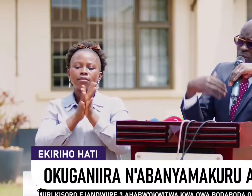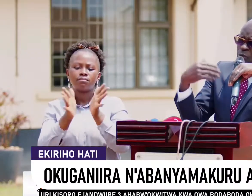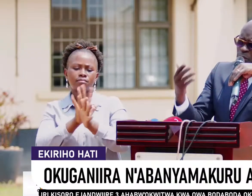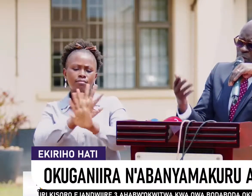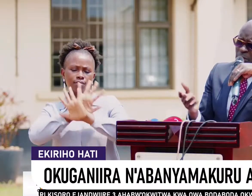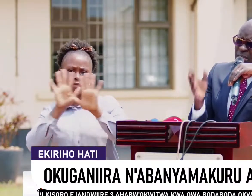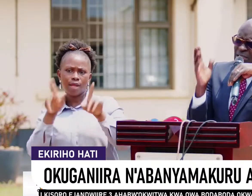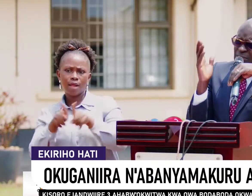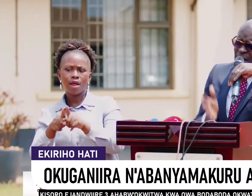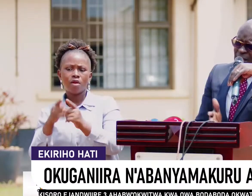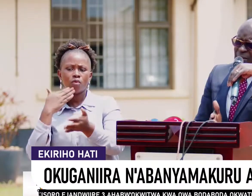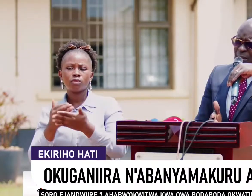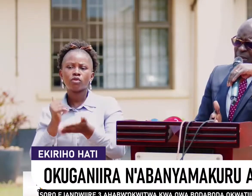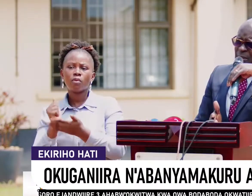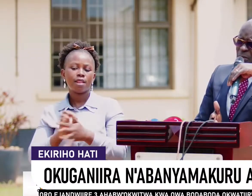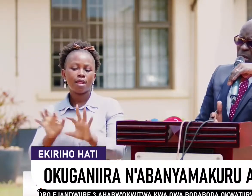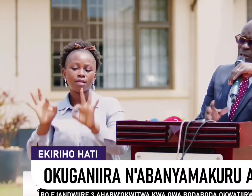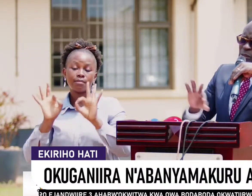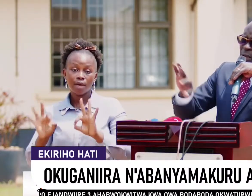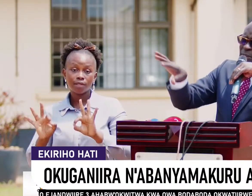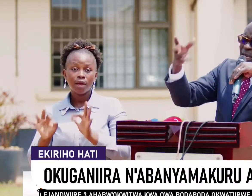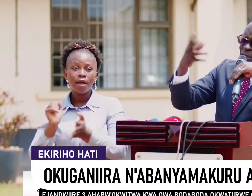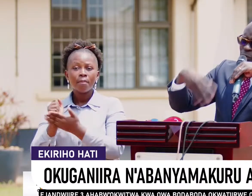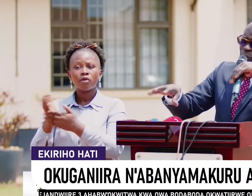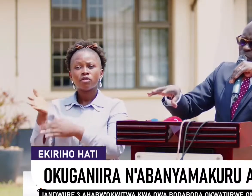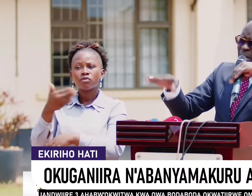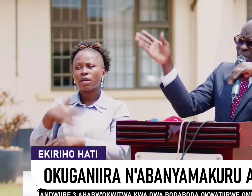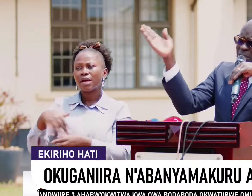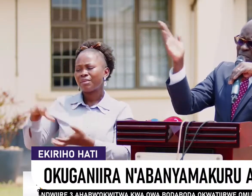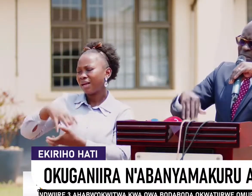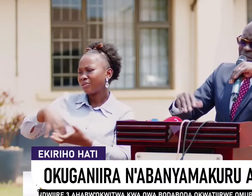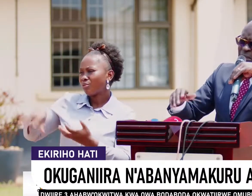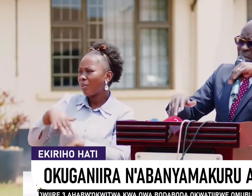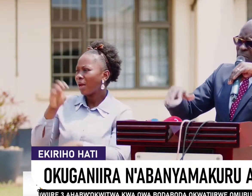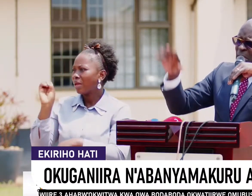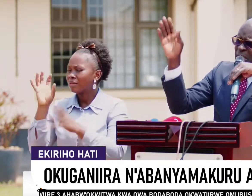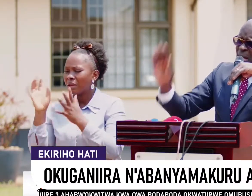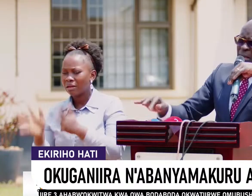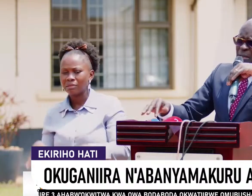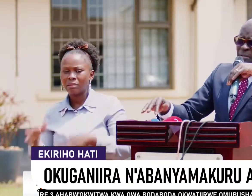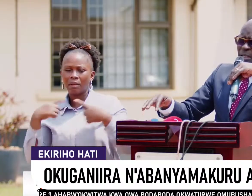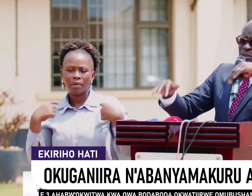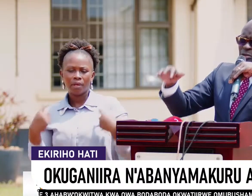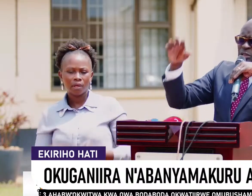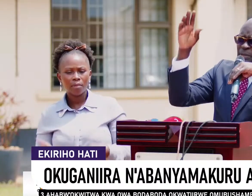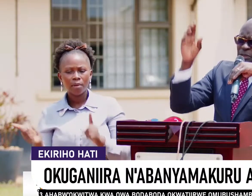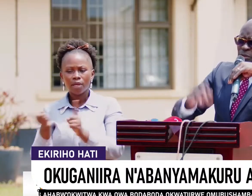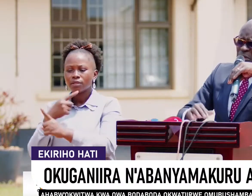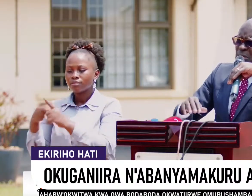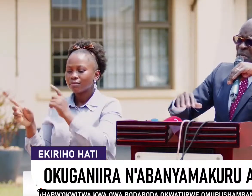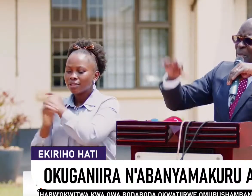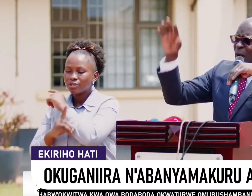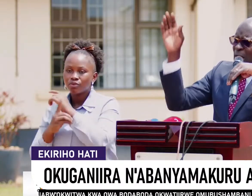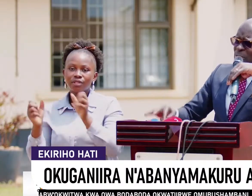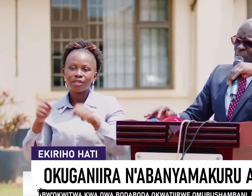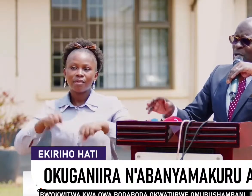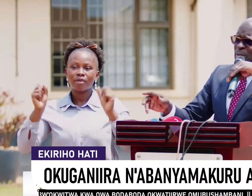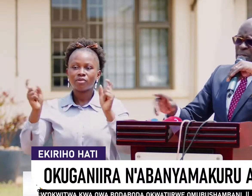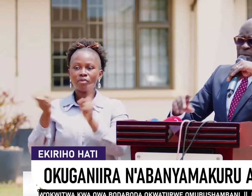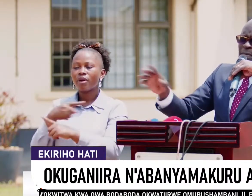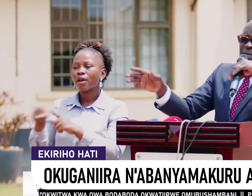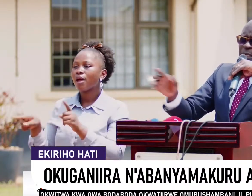bulungi ate ennungi kuba they are smart. Kubanga luli kabadde katogo ba councillors, ba mayor, ba district chairperson,